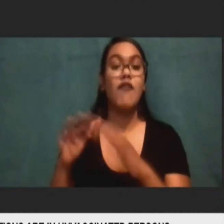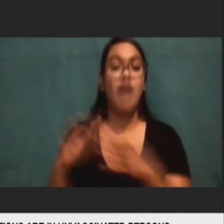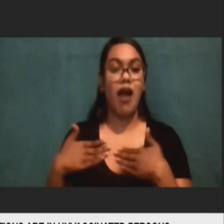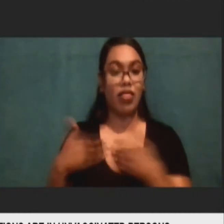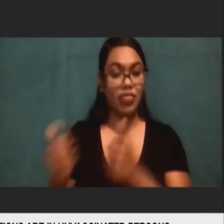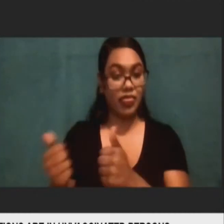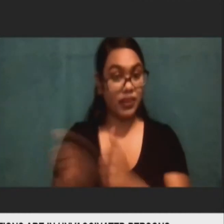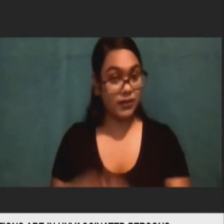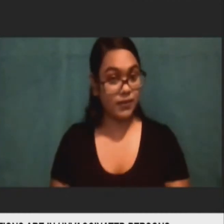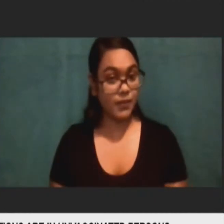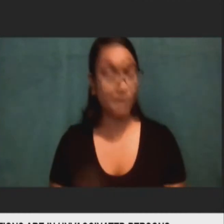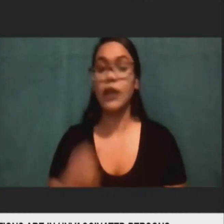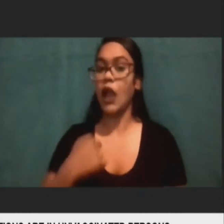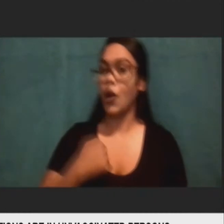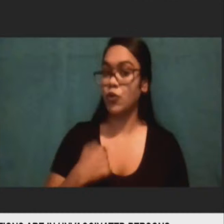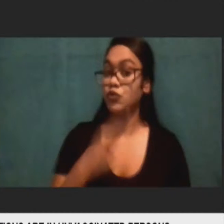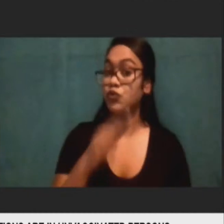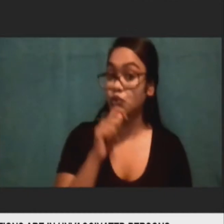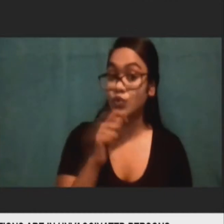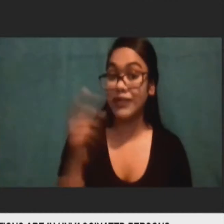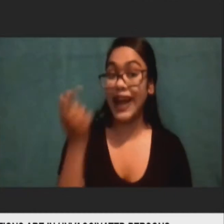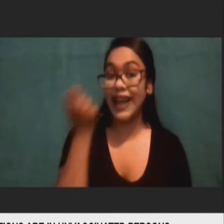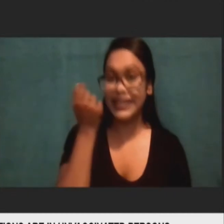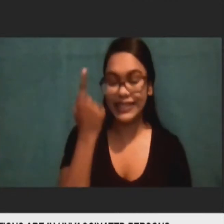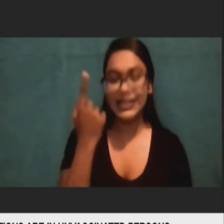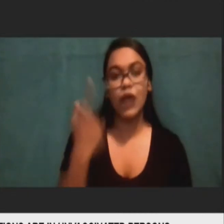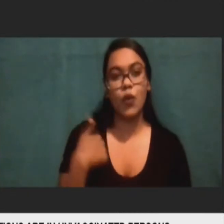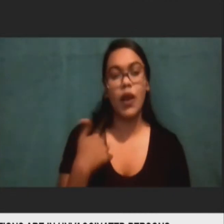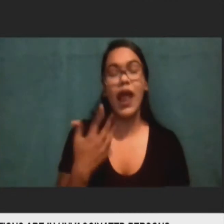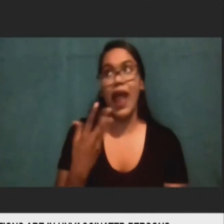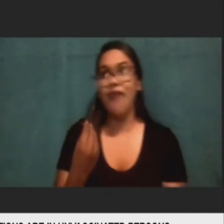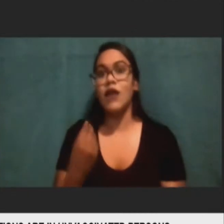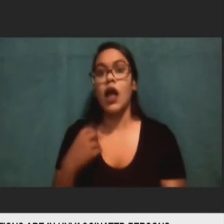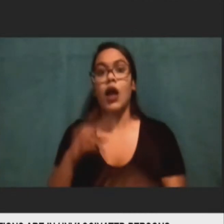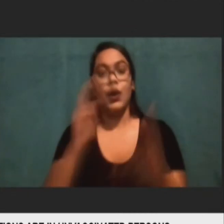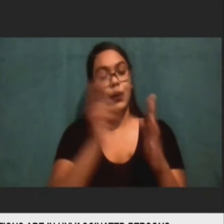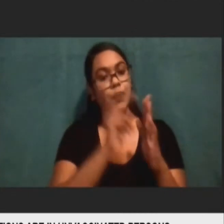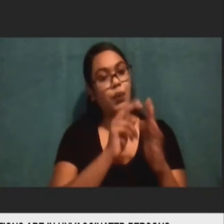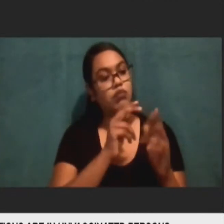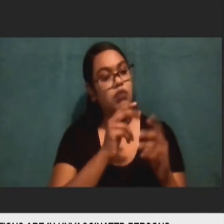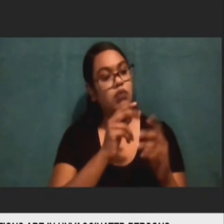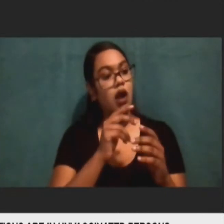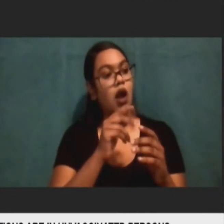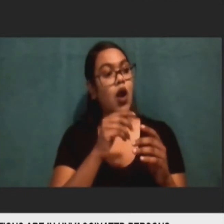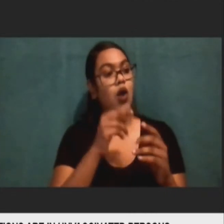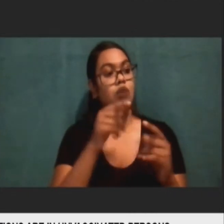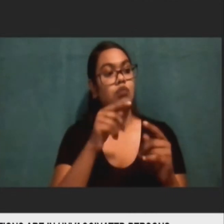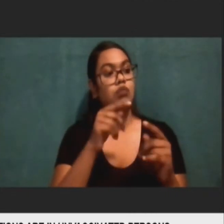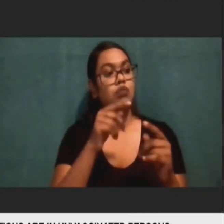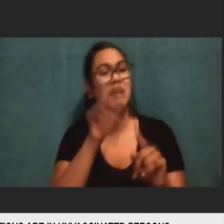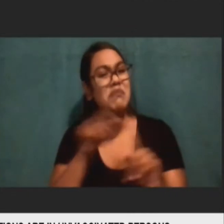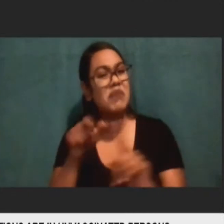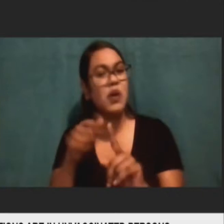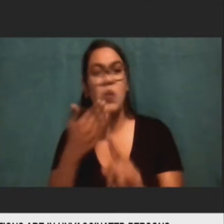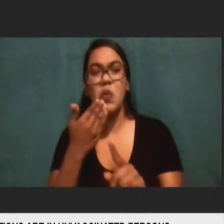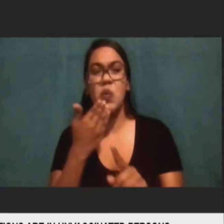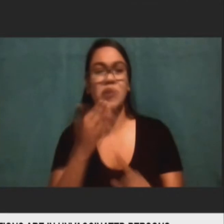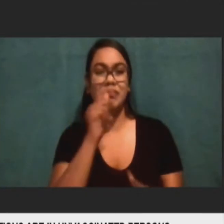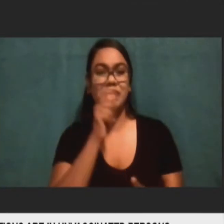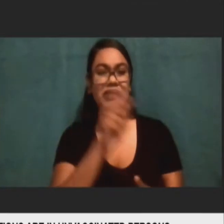the sort of a level of mistrust that exists in our communities, but we have gone through 3